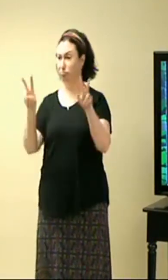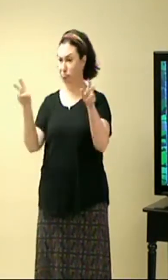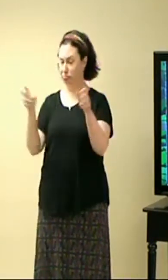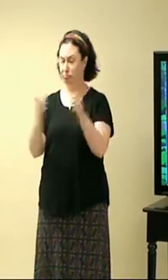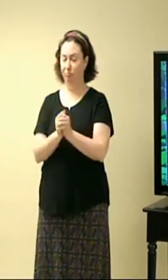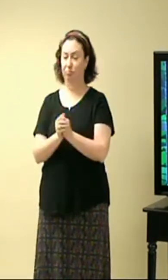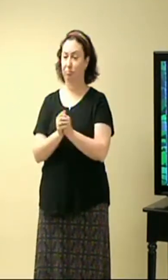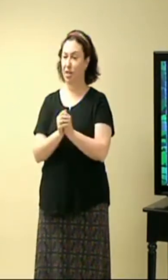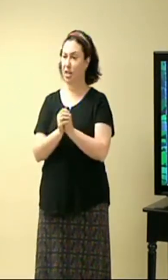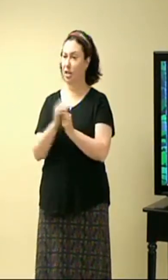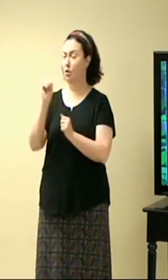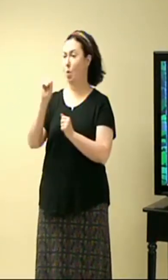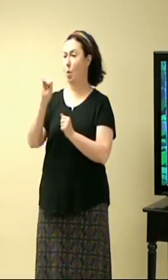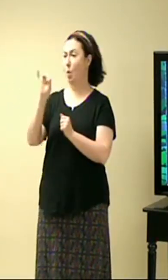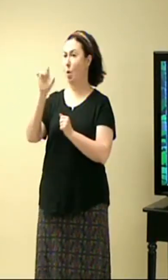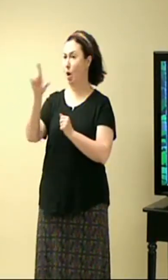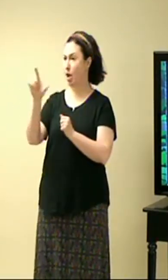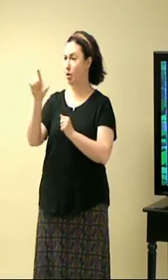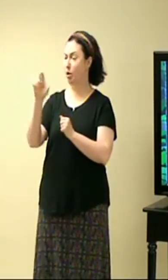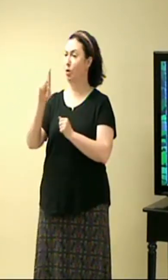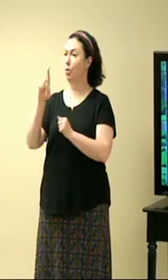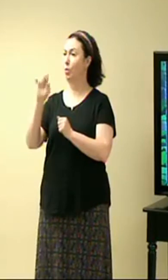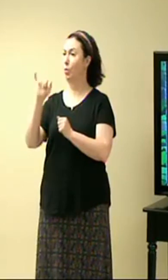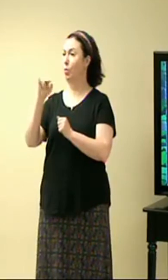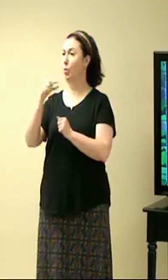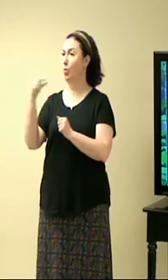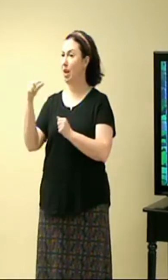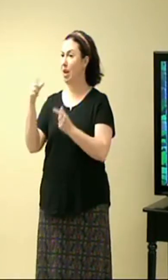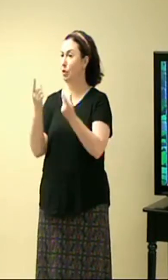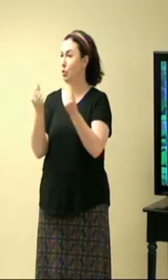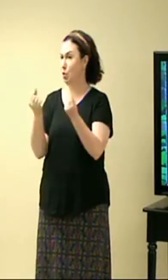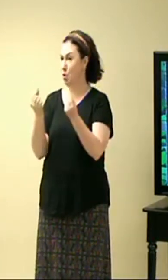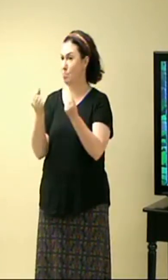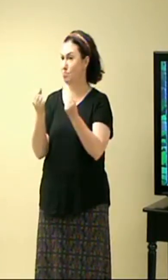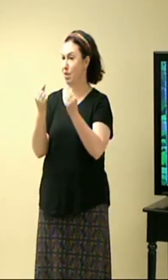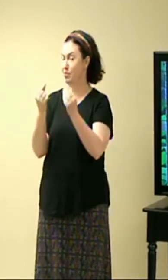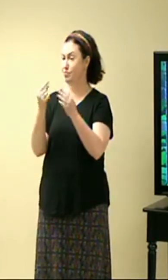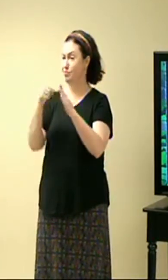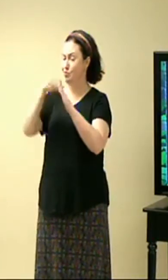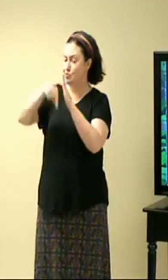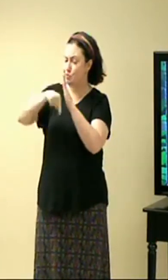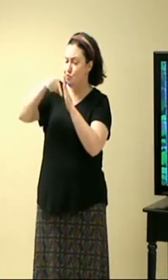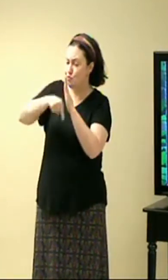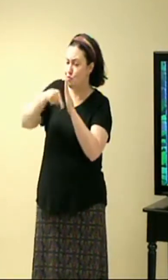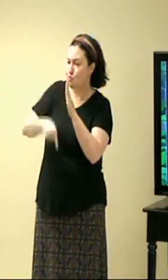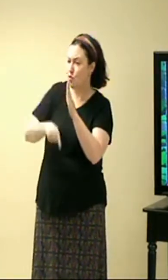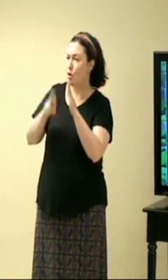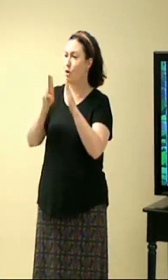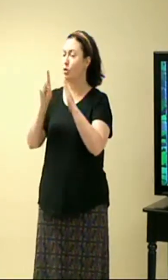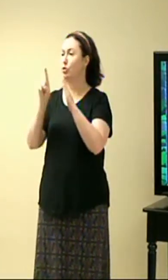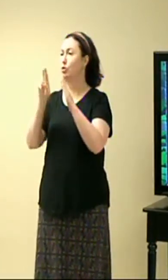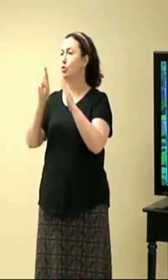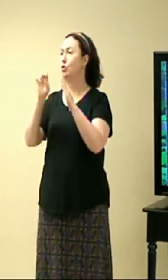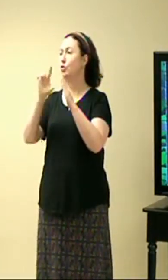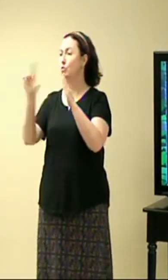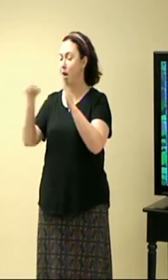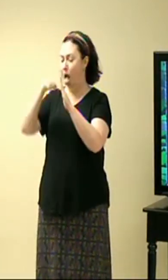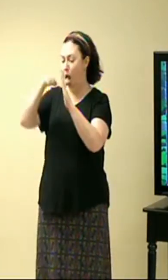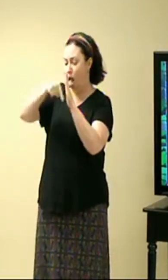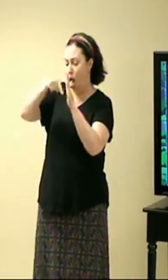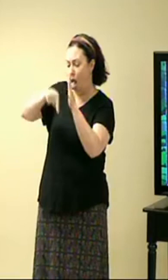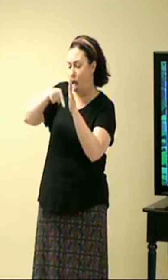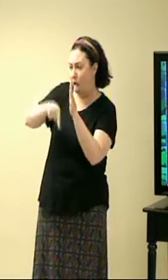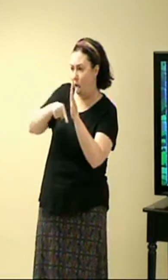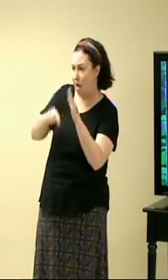the ocean surface, into the ocean floor, in order to get oil. And it's an extremely dangerous job. Well, what happened in 2010